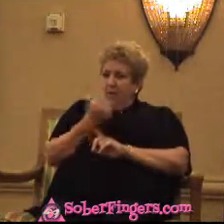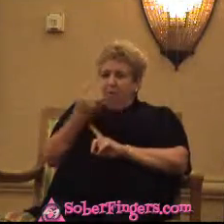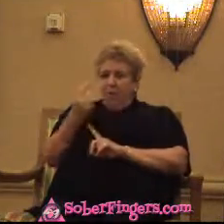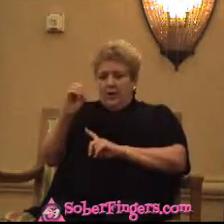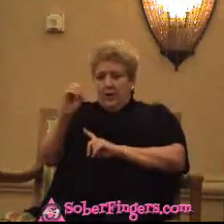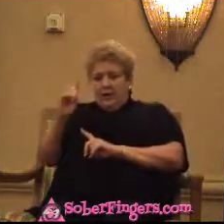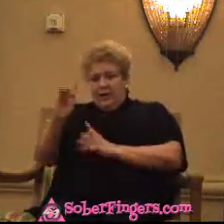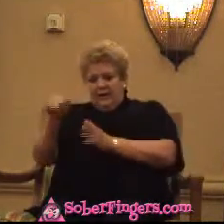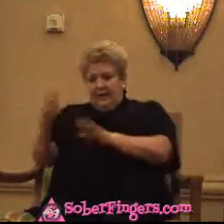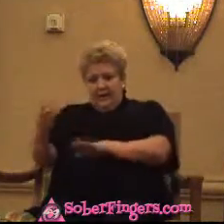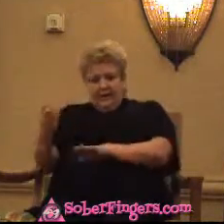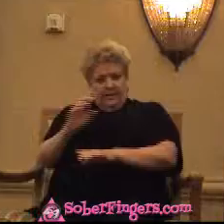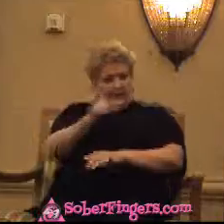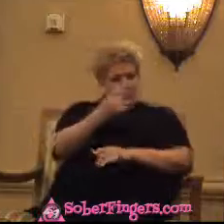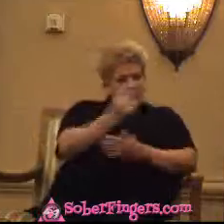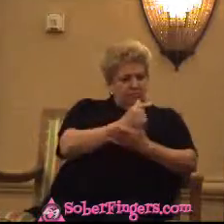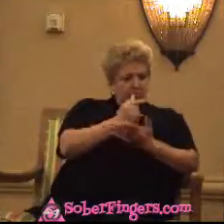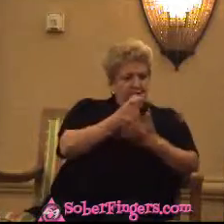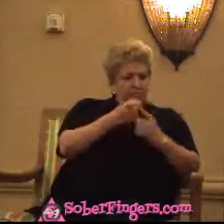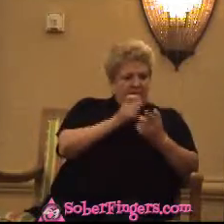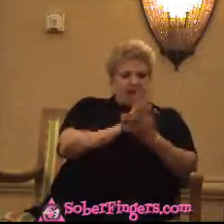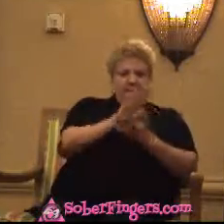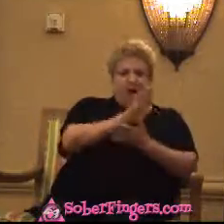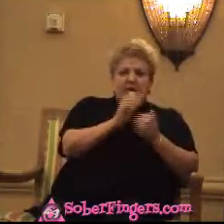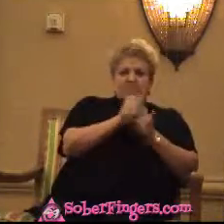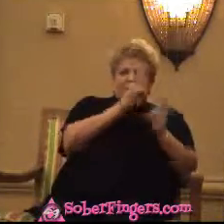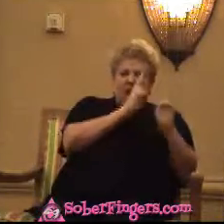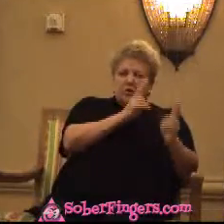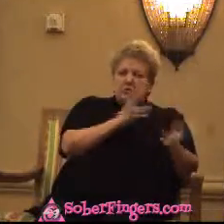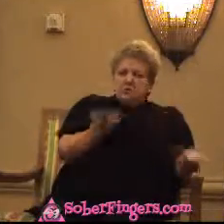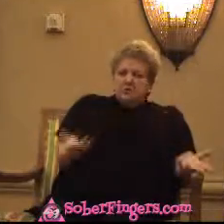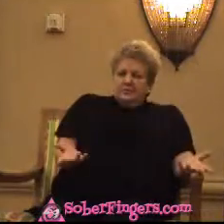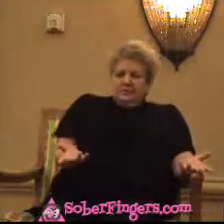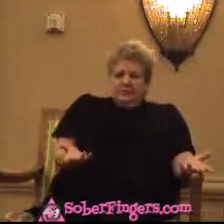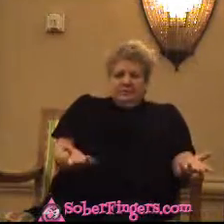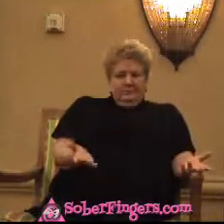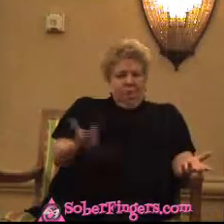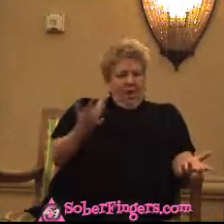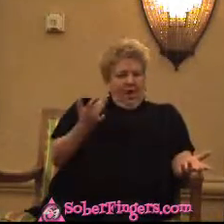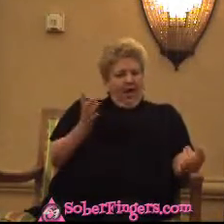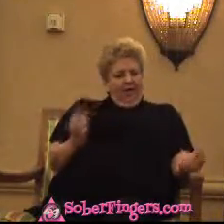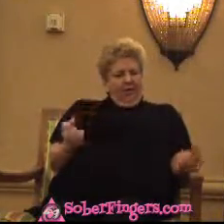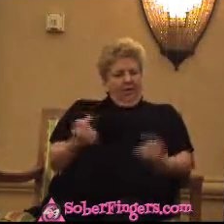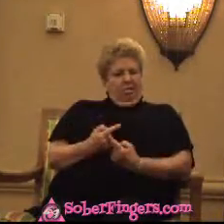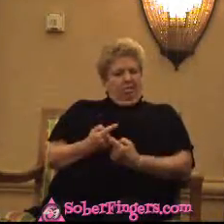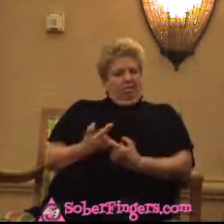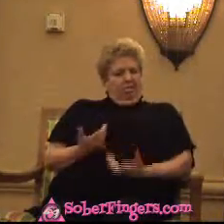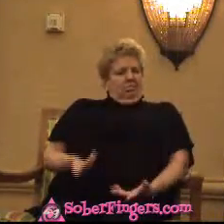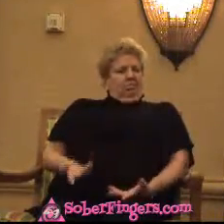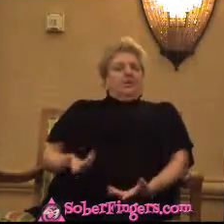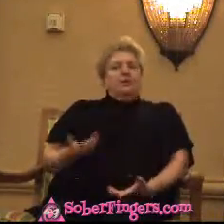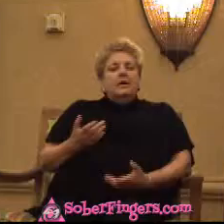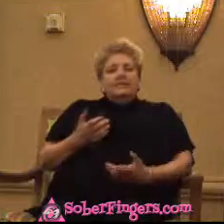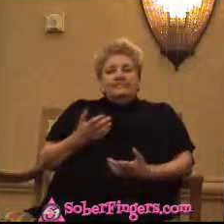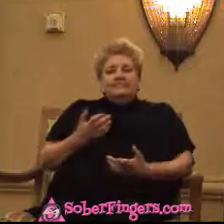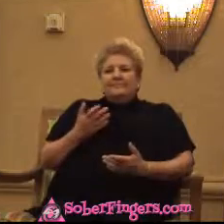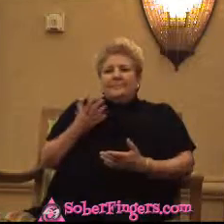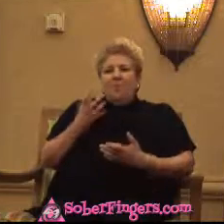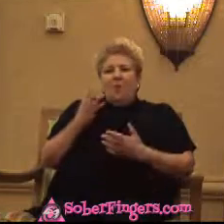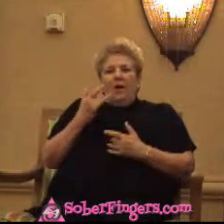Nevada. I don't get it. You know, I don't know why people, some scumbag like me gets it,